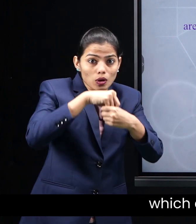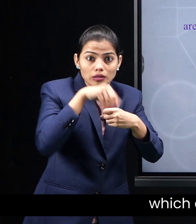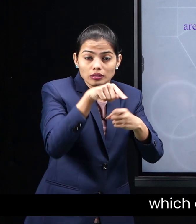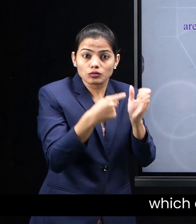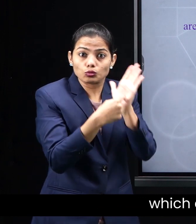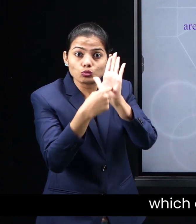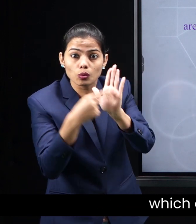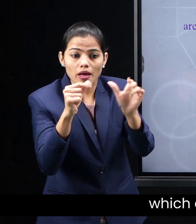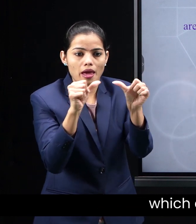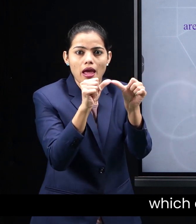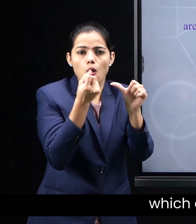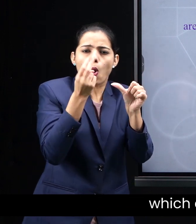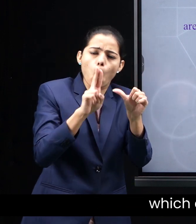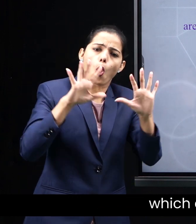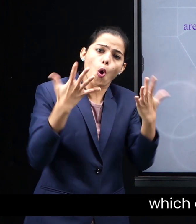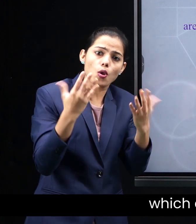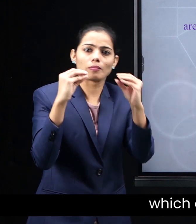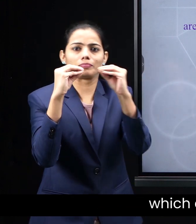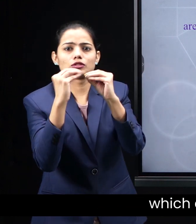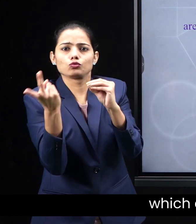in A or in B or both.